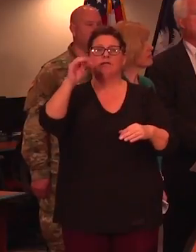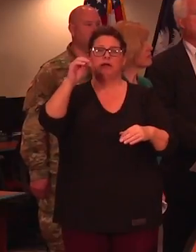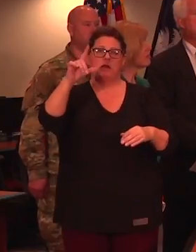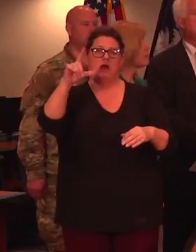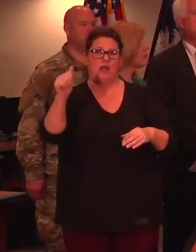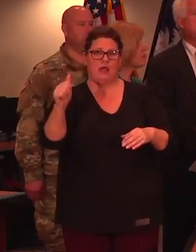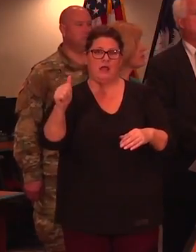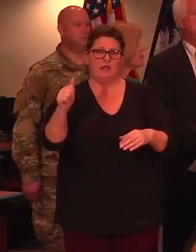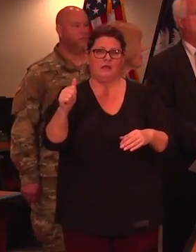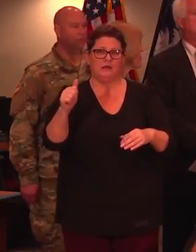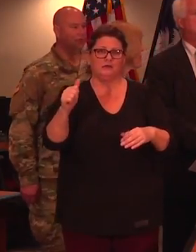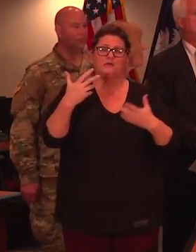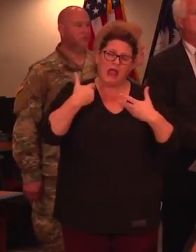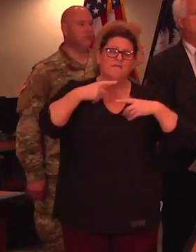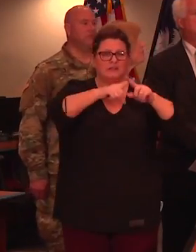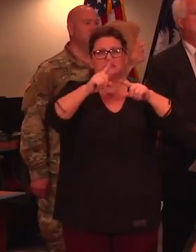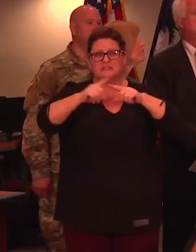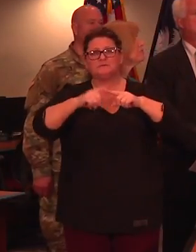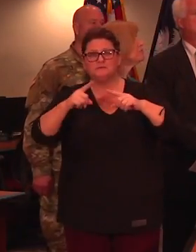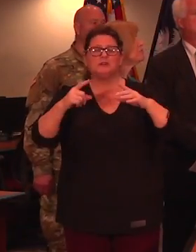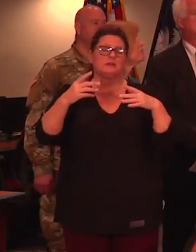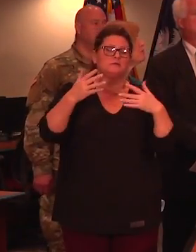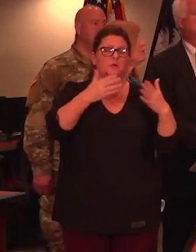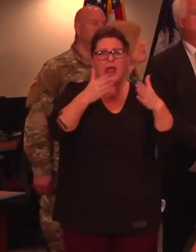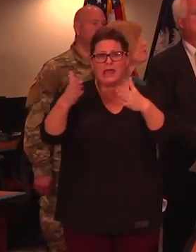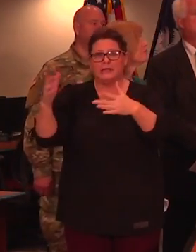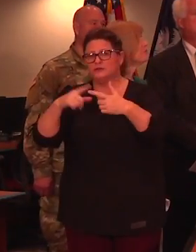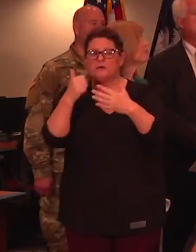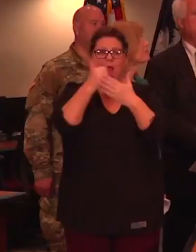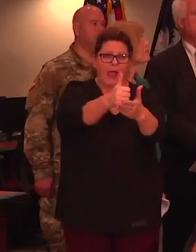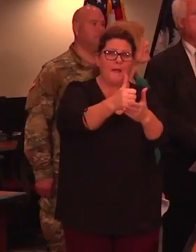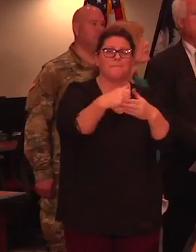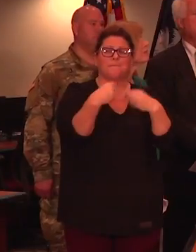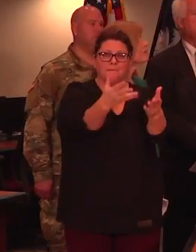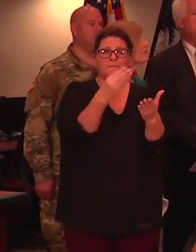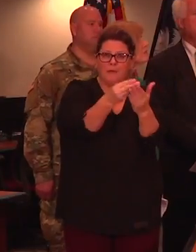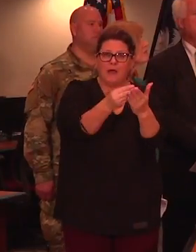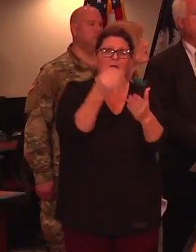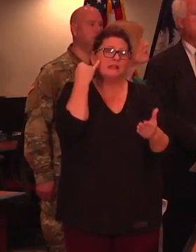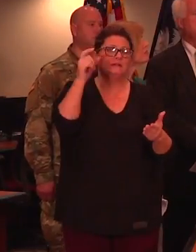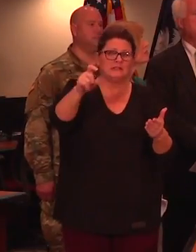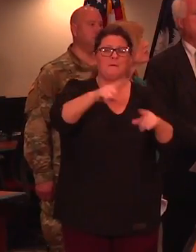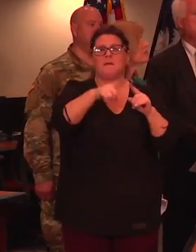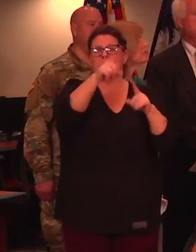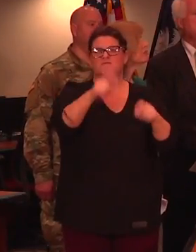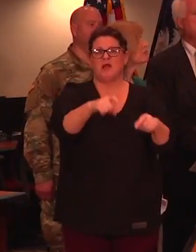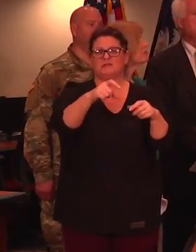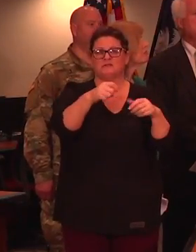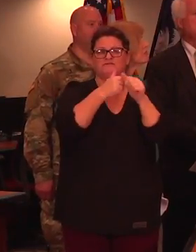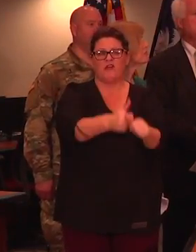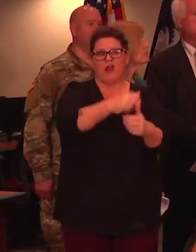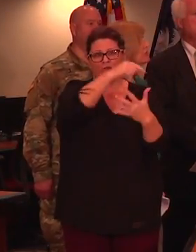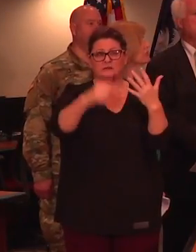payments. So there are a variety of known sources of income from company policies to